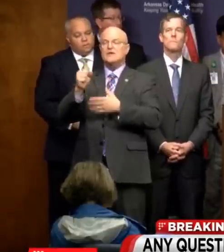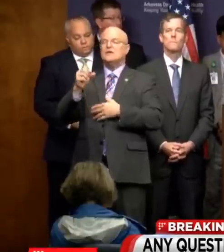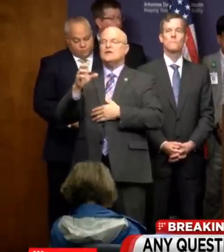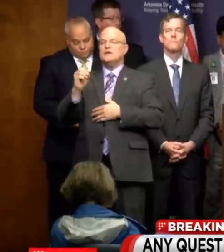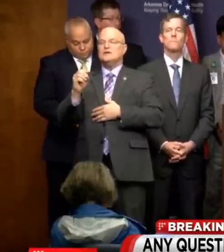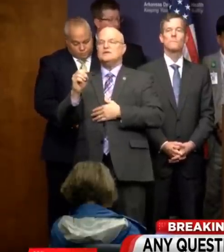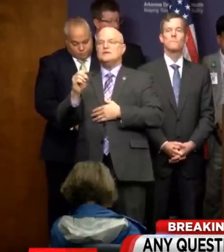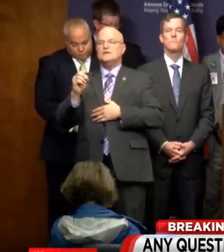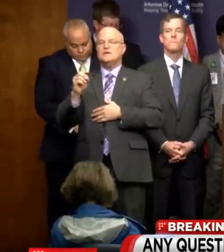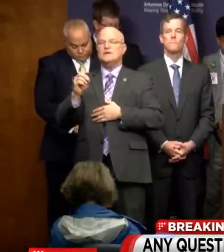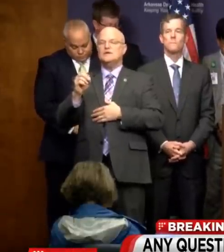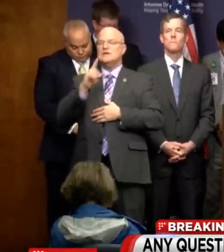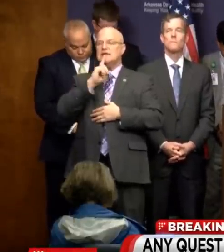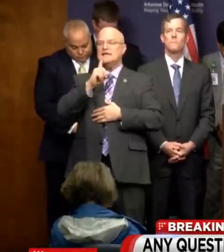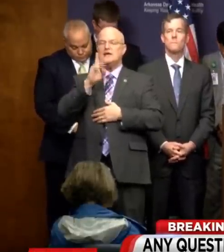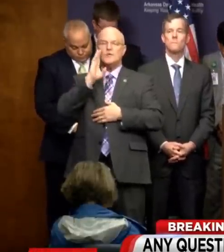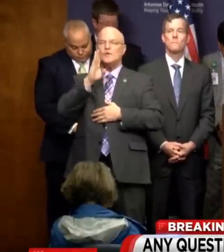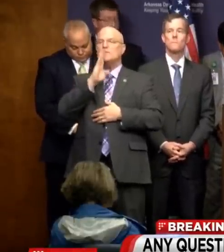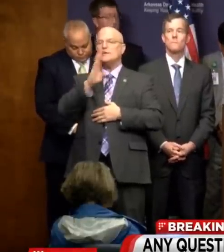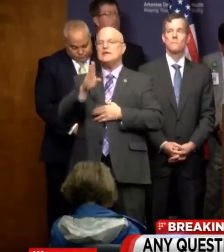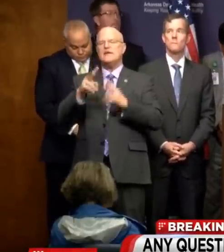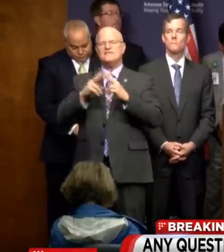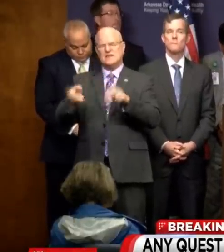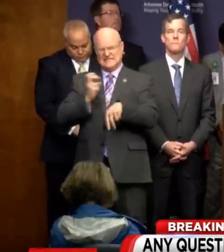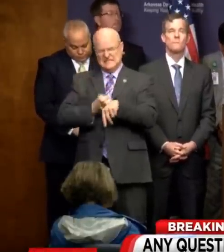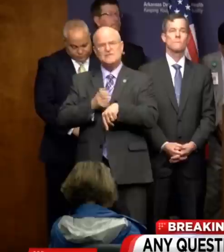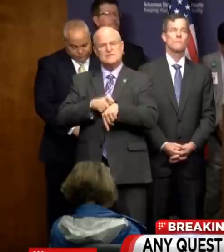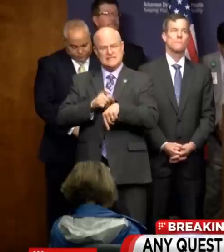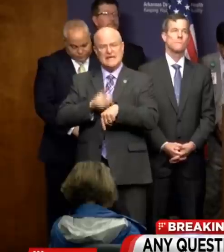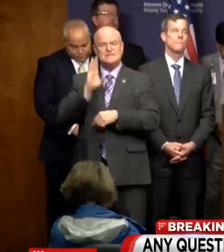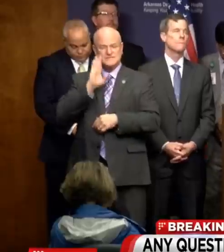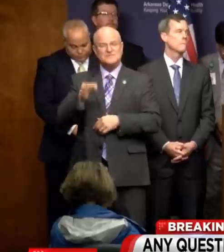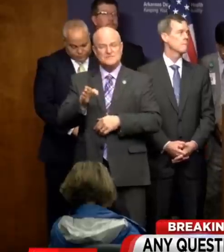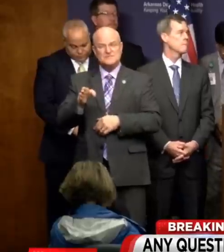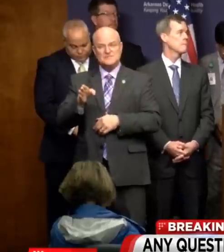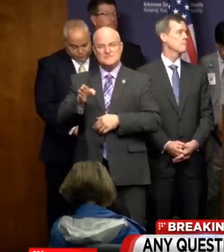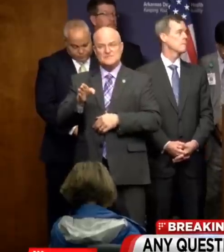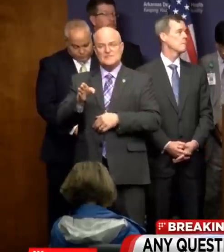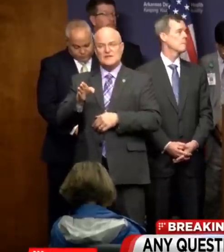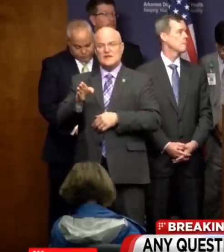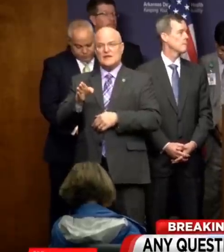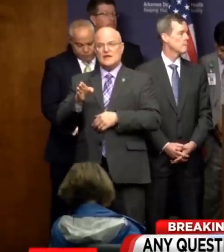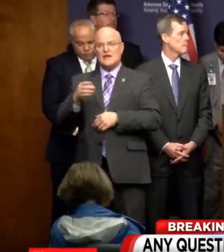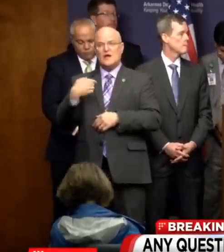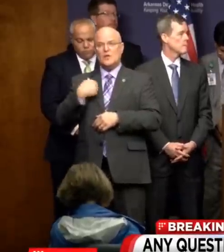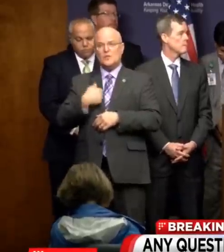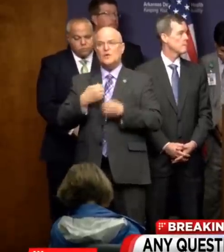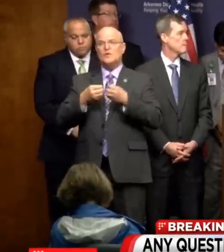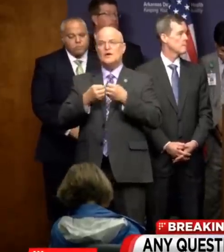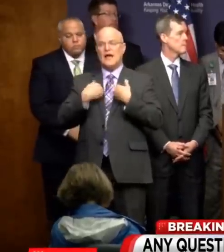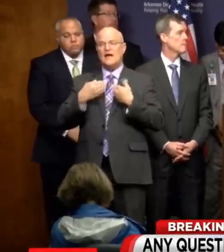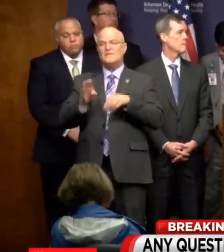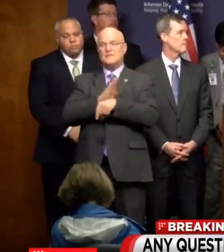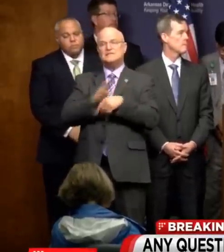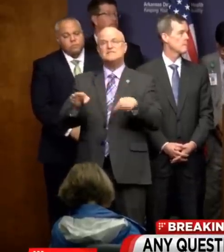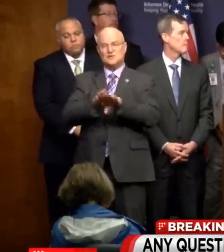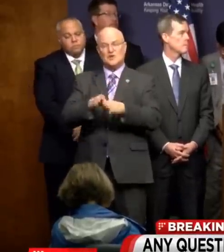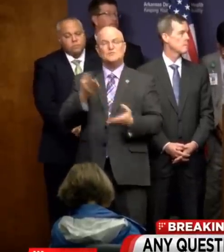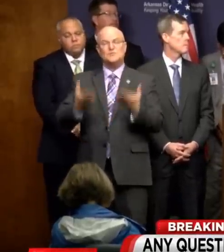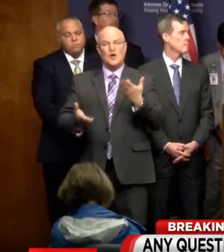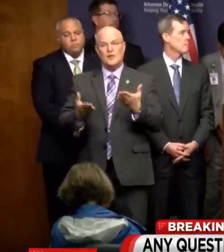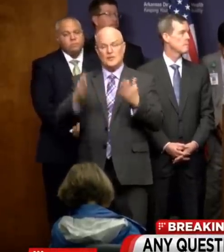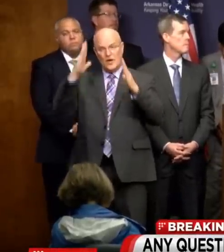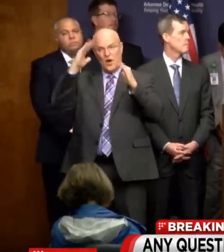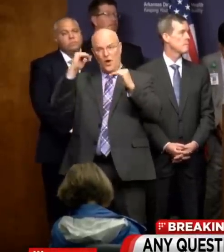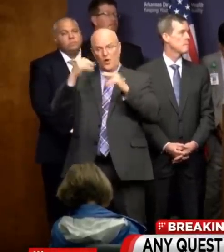so it's going to be a very difficult time. We're going to lose some businesses as a result of this. We